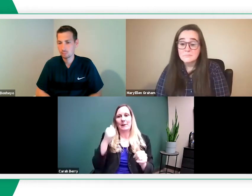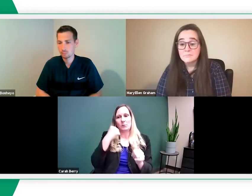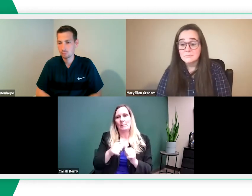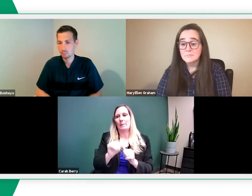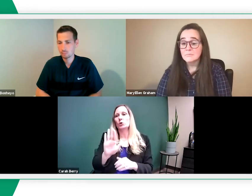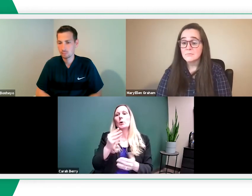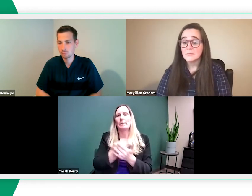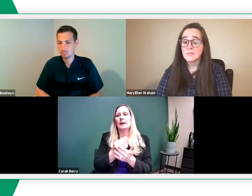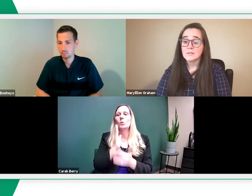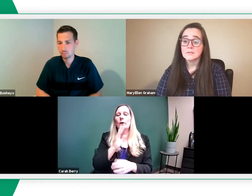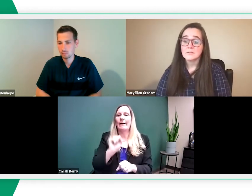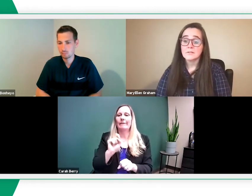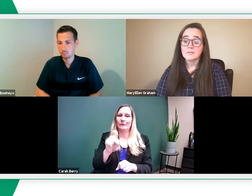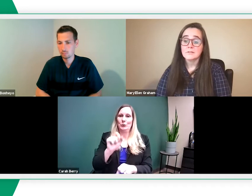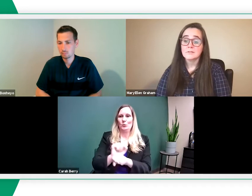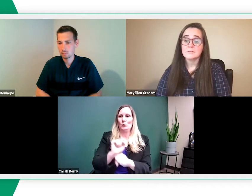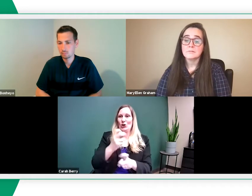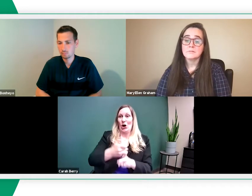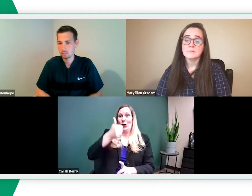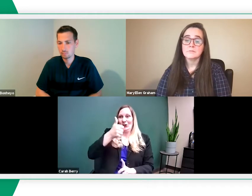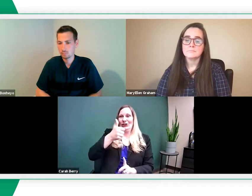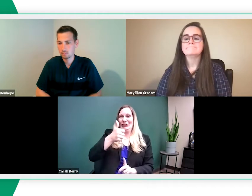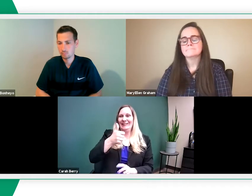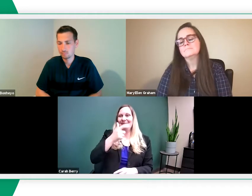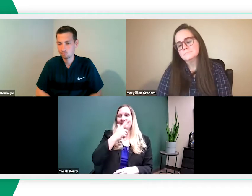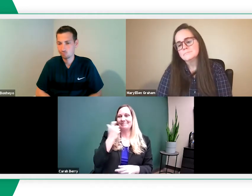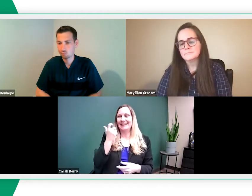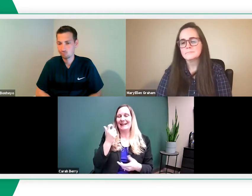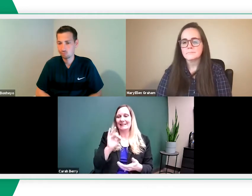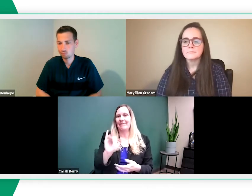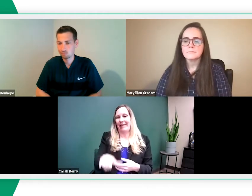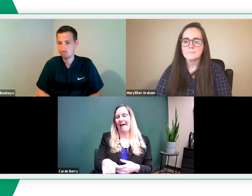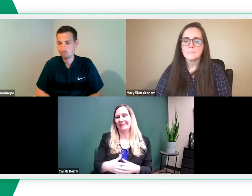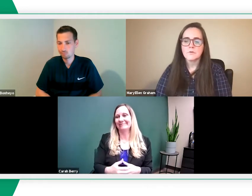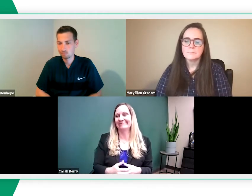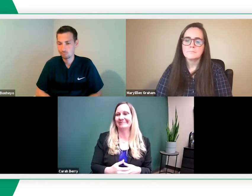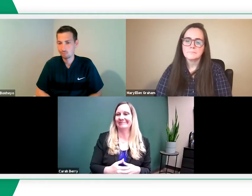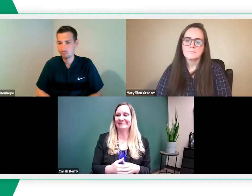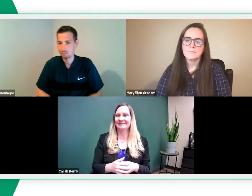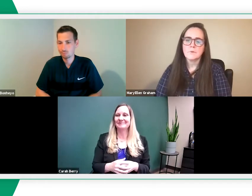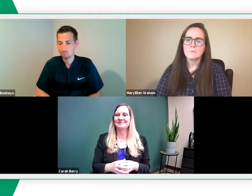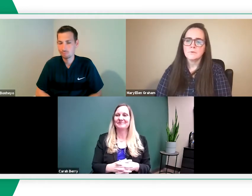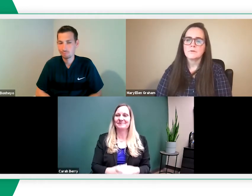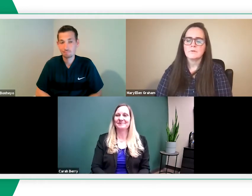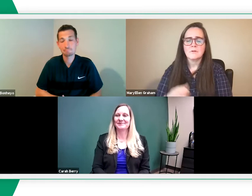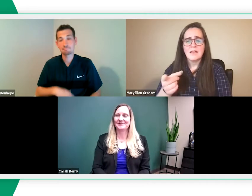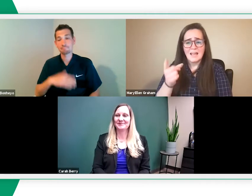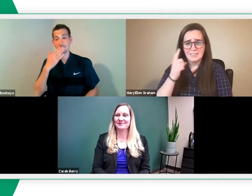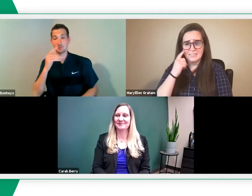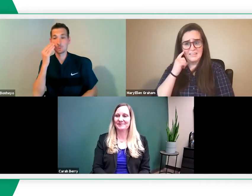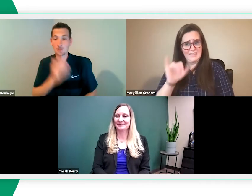age. But at the same time, remember, if you work harder, your money will work harder too.